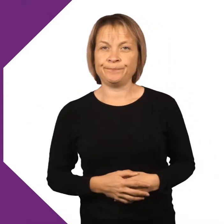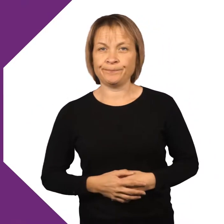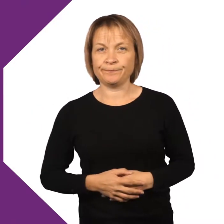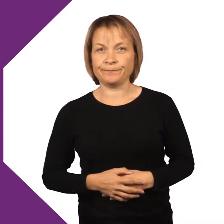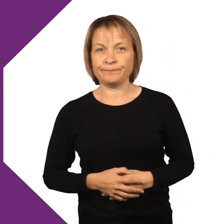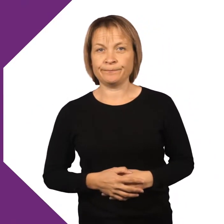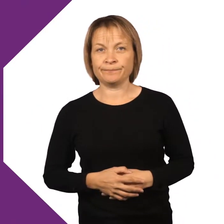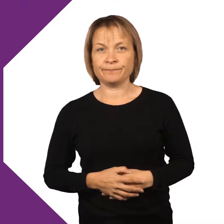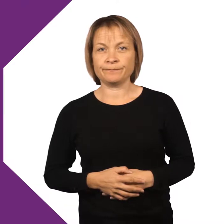and supportive